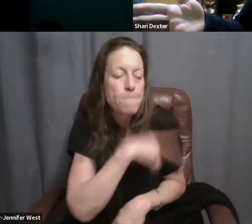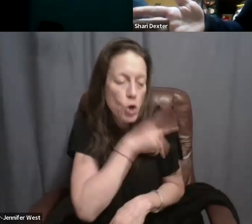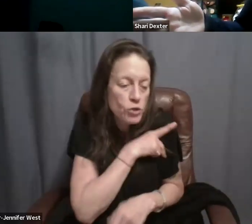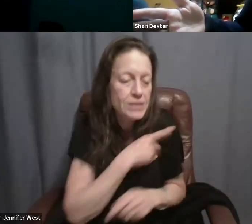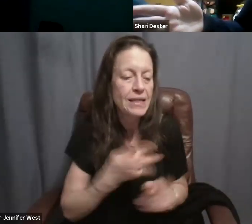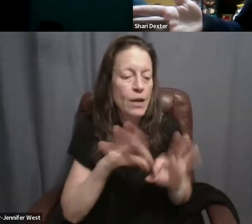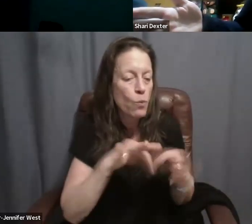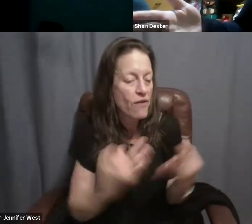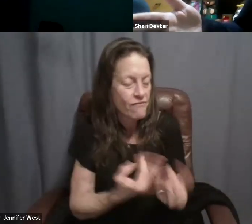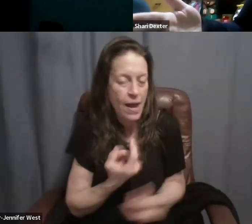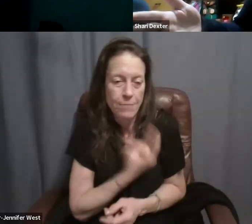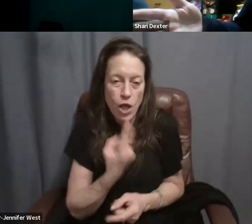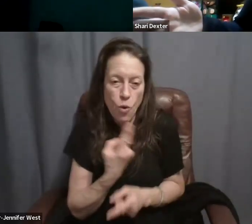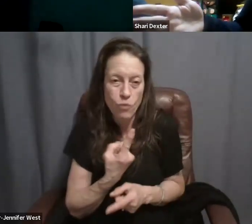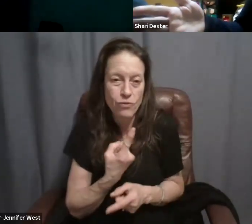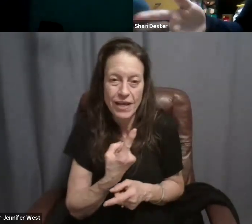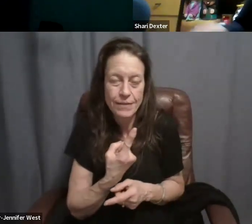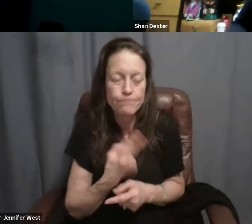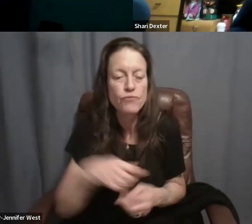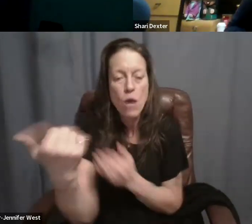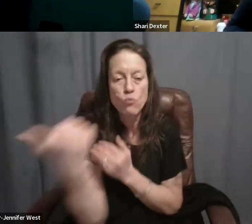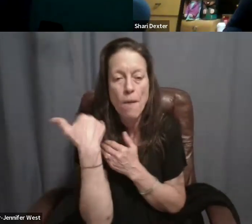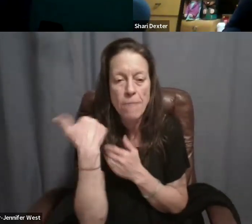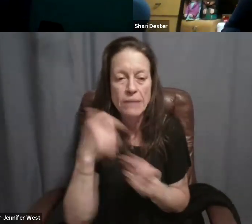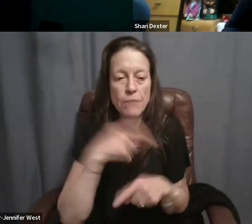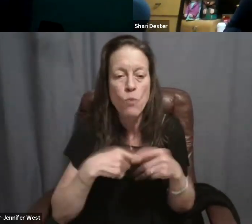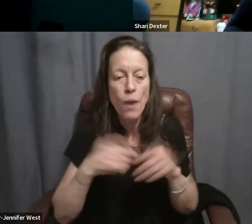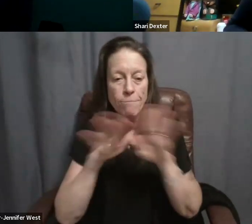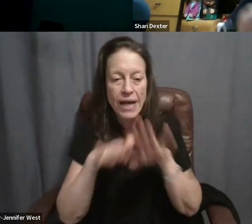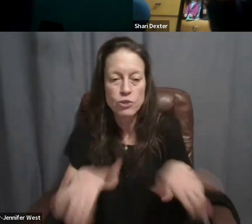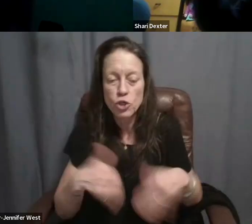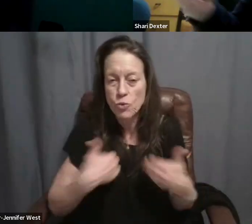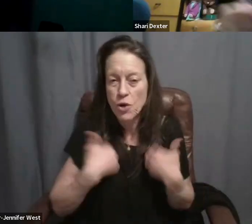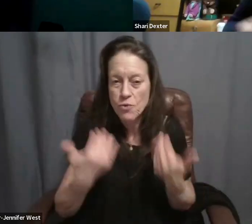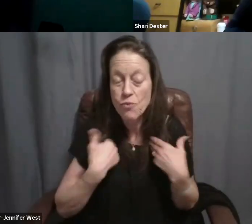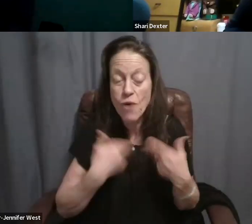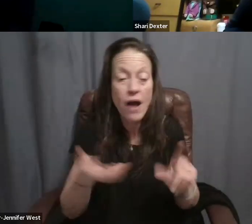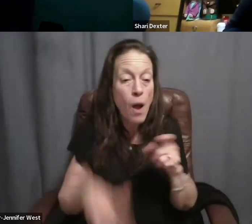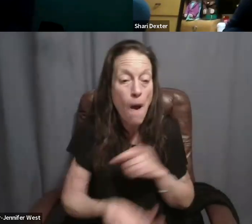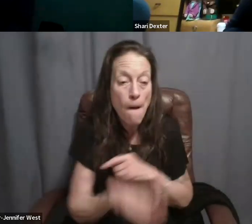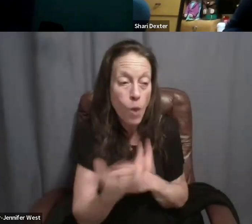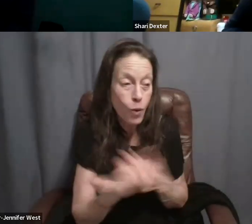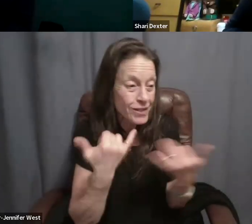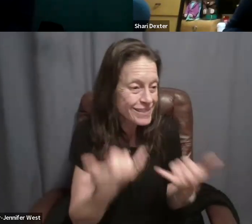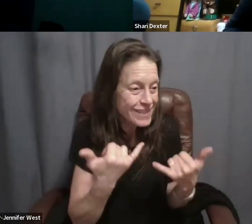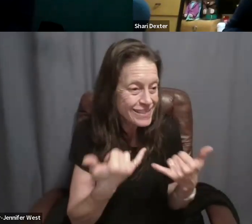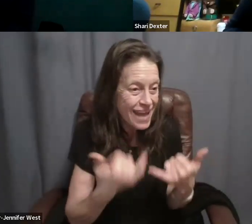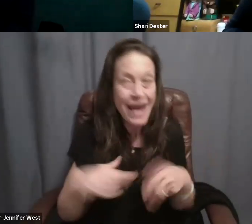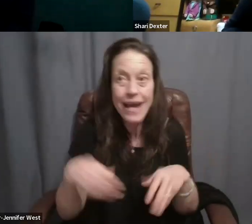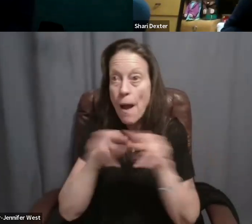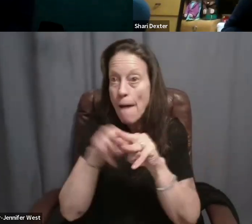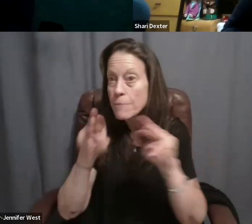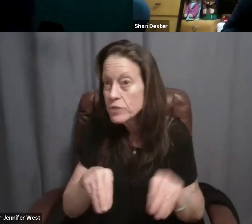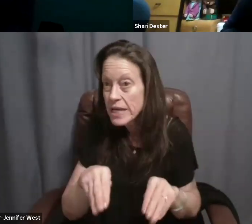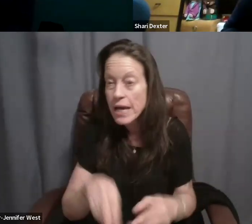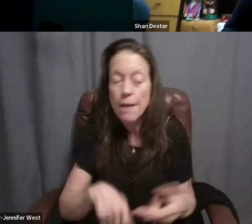lot of when my kids were young, okay, we're gonna go bowling today, we're gonna go to a museum, are we going to go get